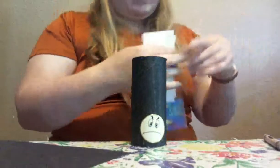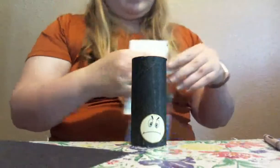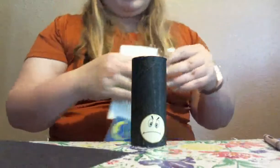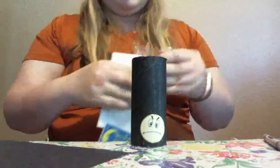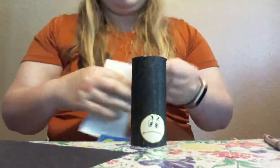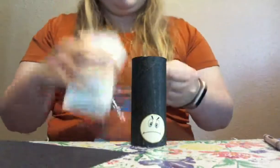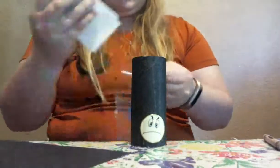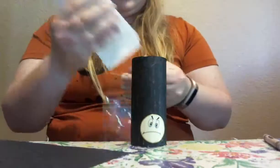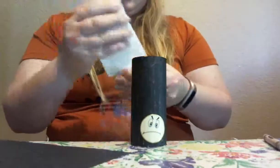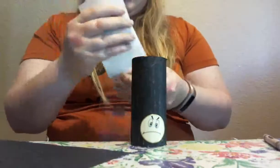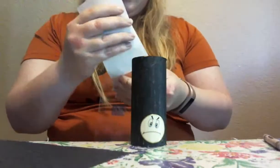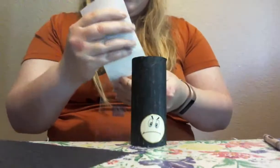their container.